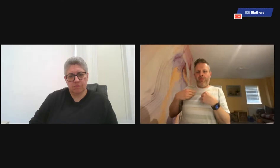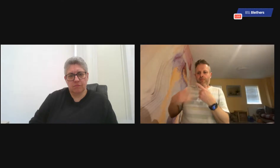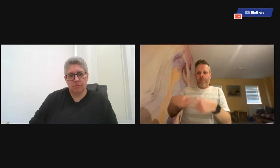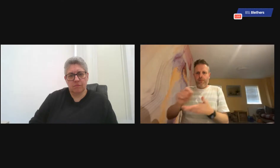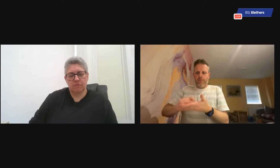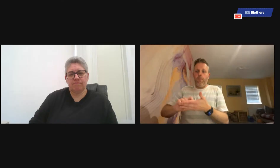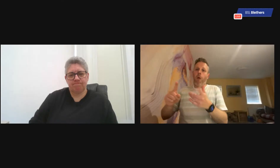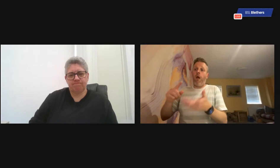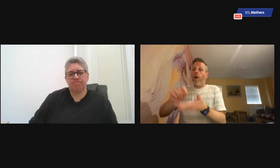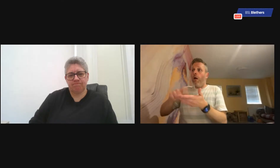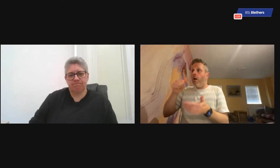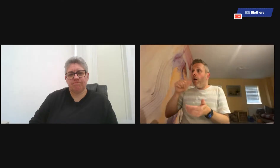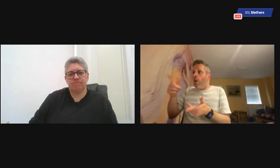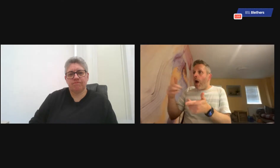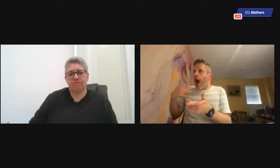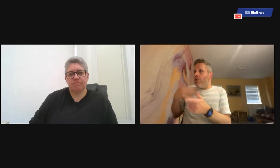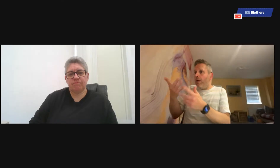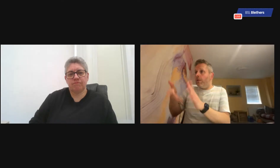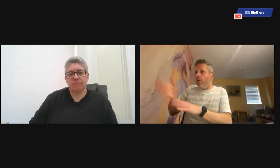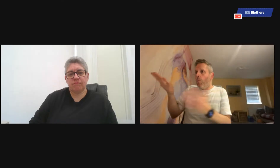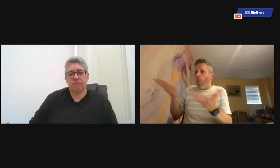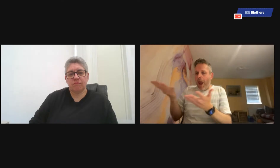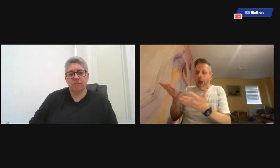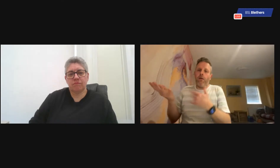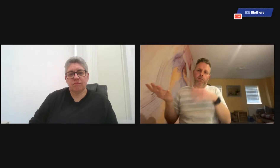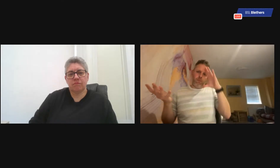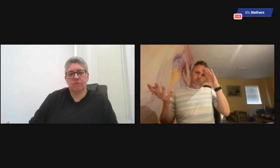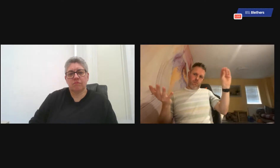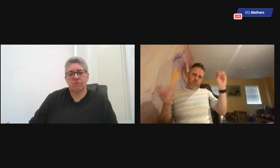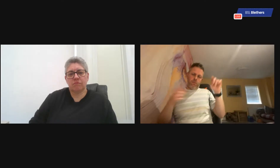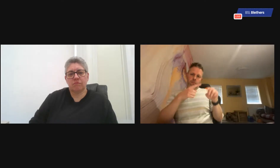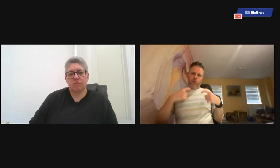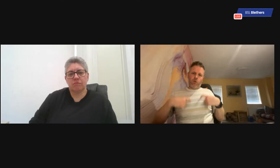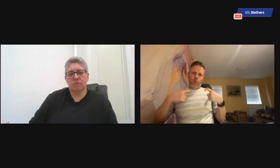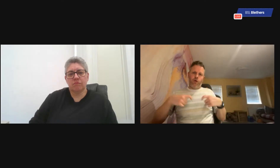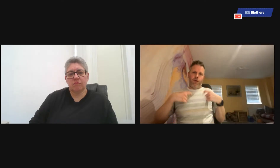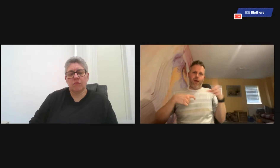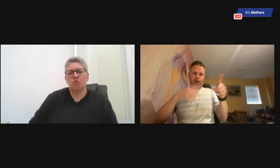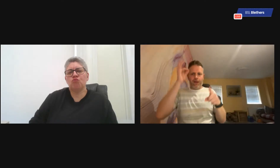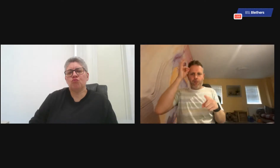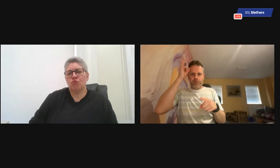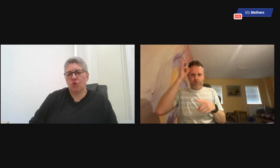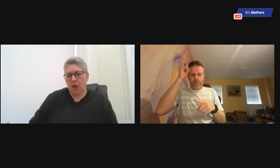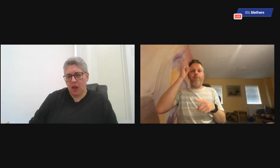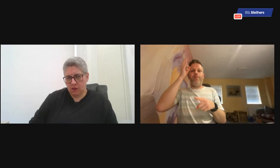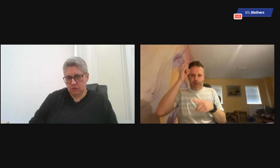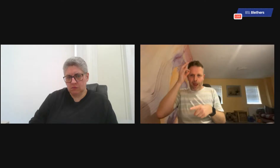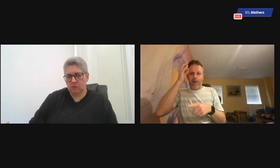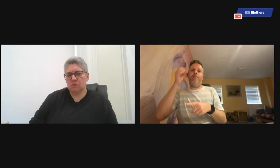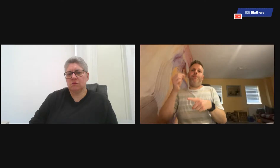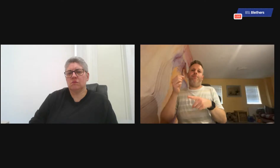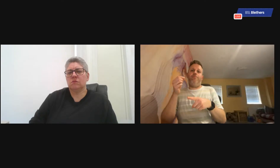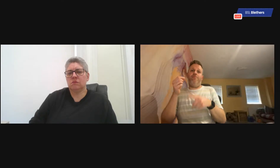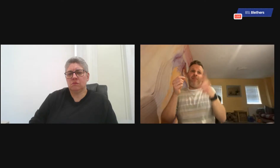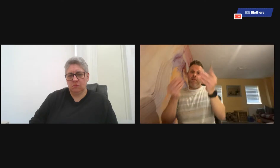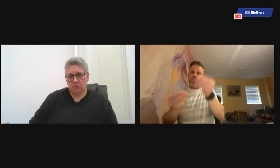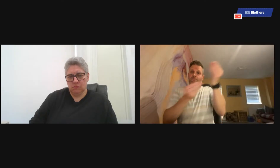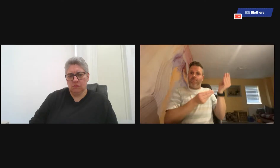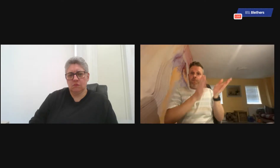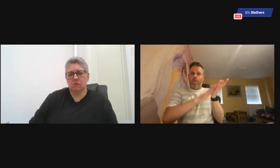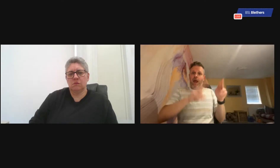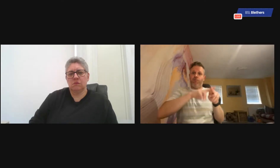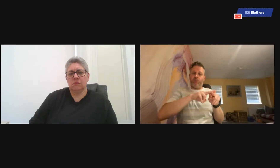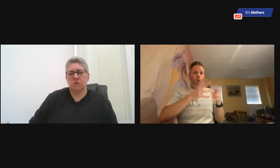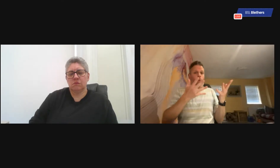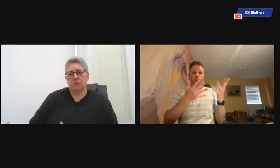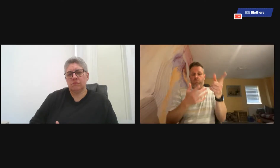get a form that's directed to the parents or carer, and it means that I can inform the social worker within the